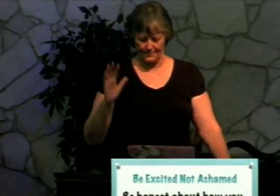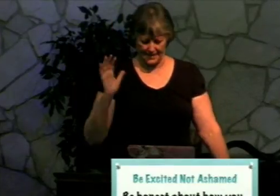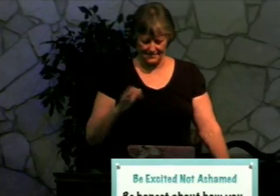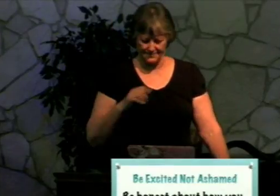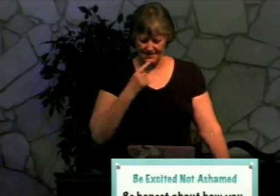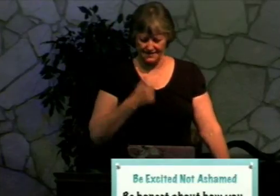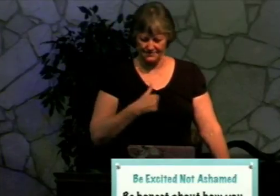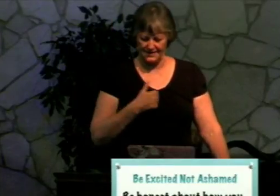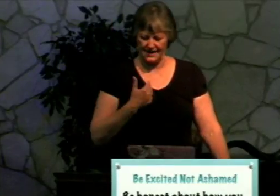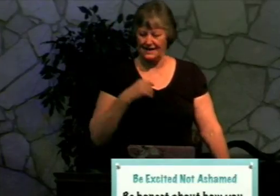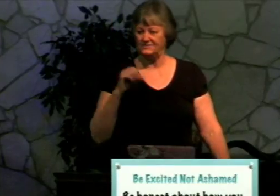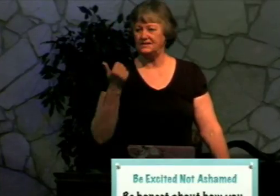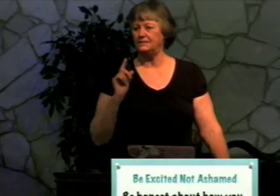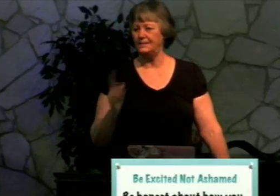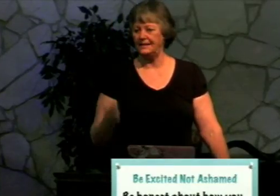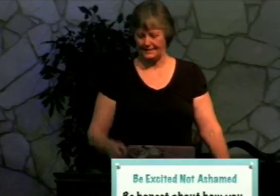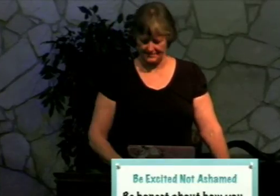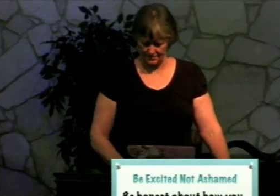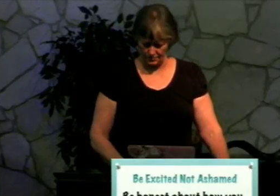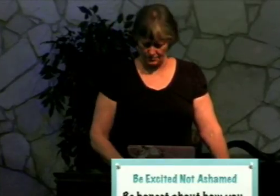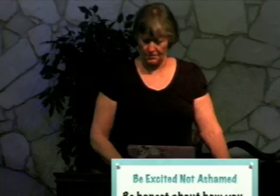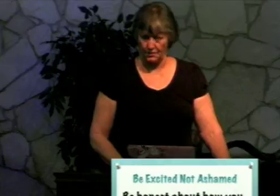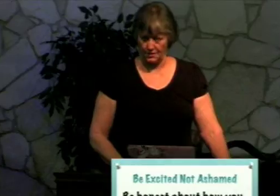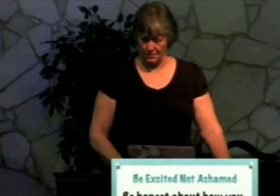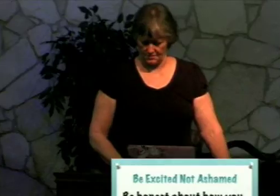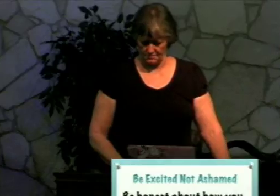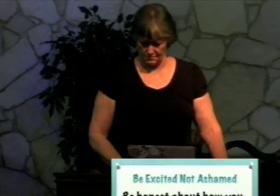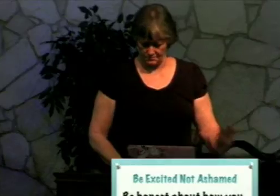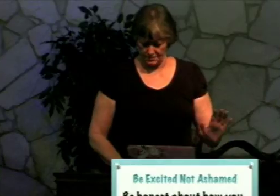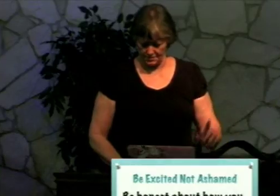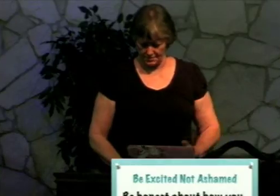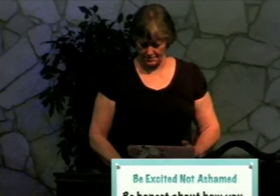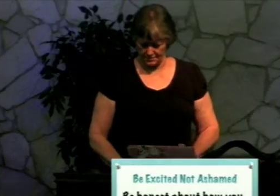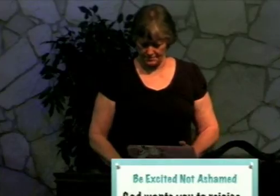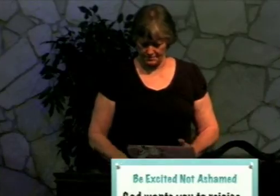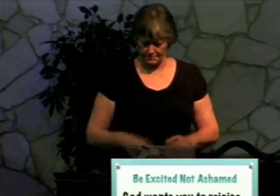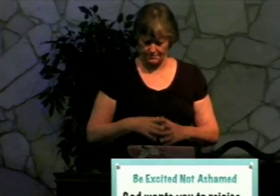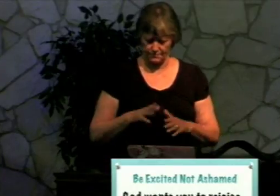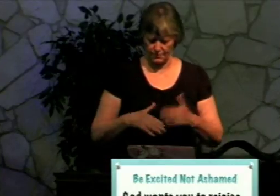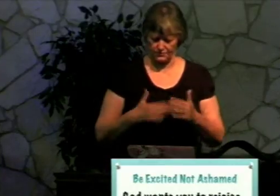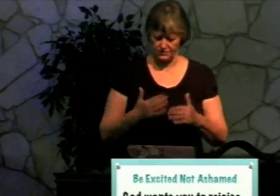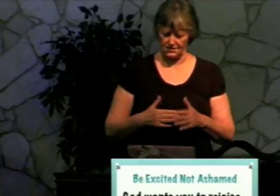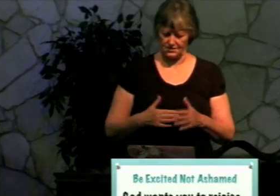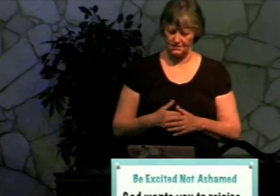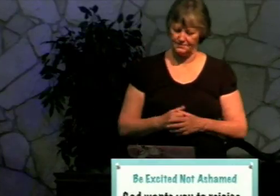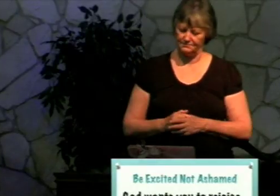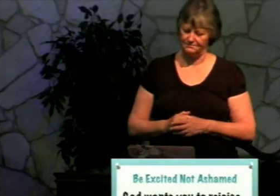My husband tells me I have 10 minutes, so we're gonna proceed.